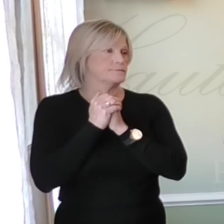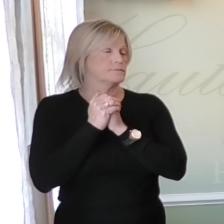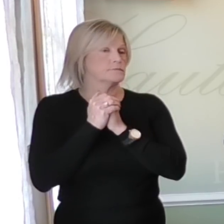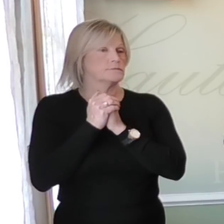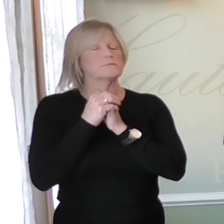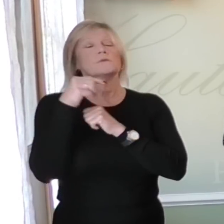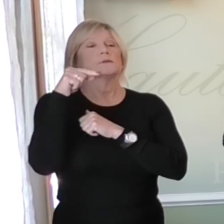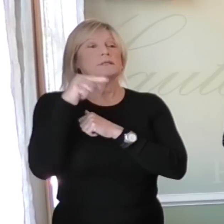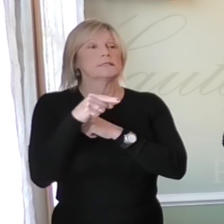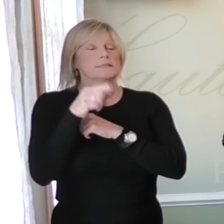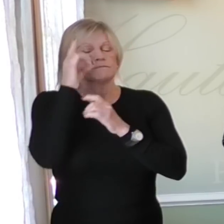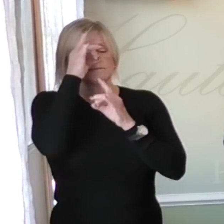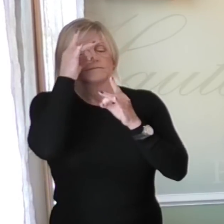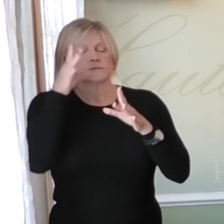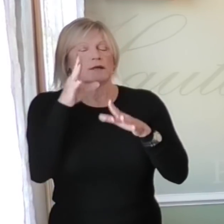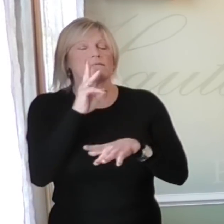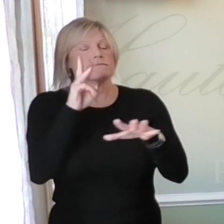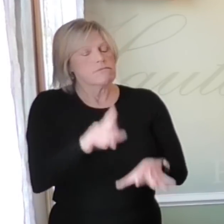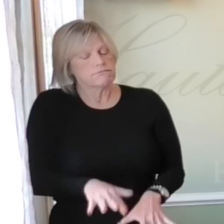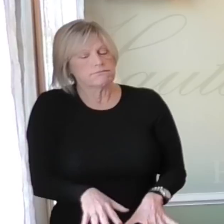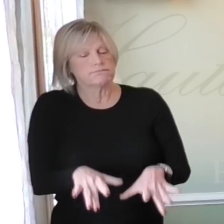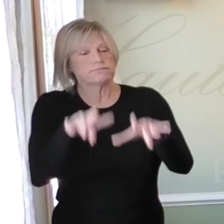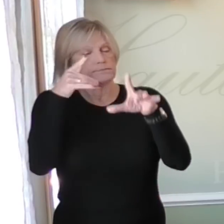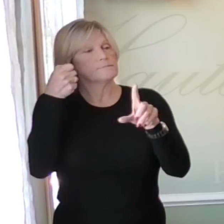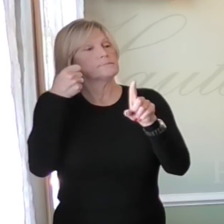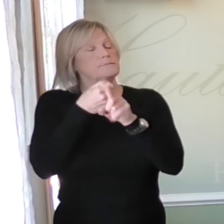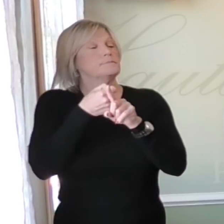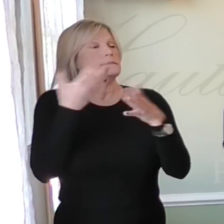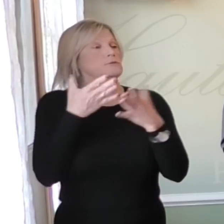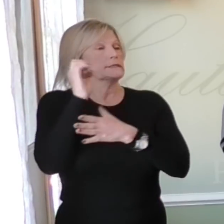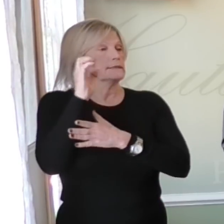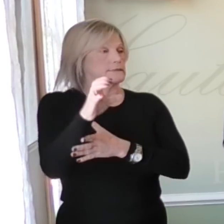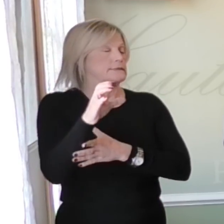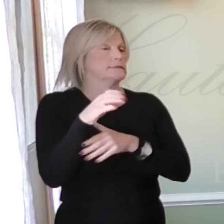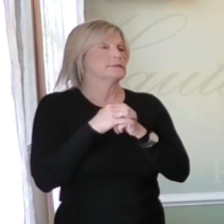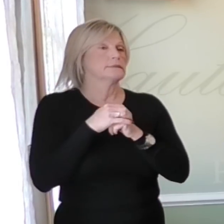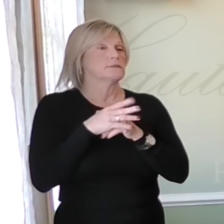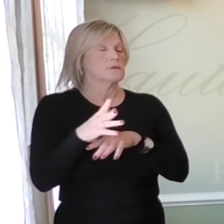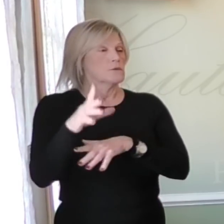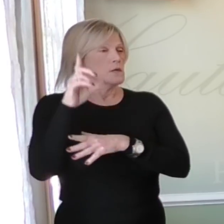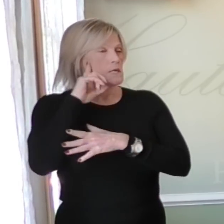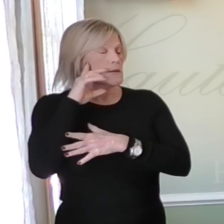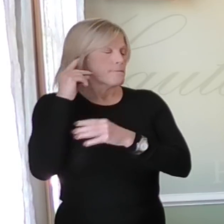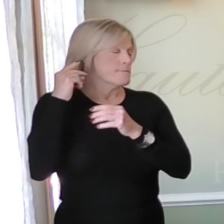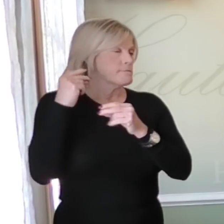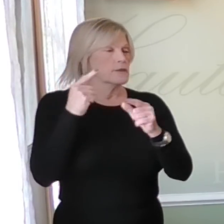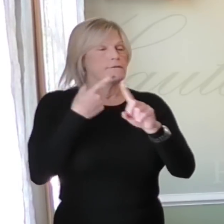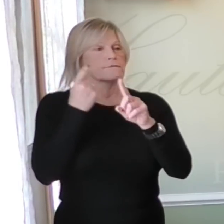these devastating floods happened here in Ellicott City, we heard immediately